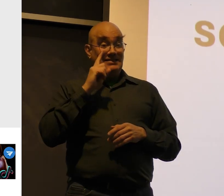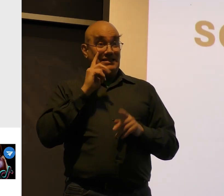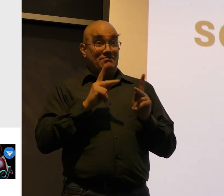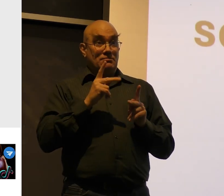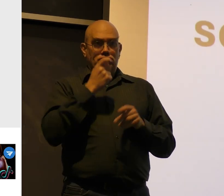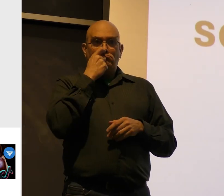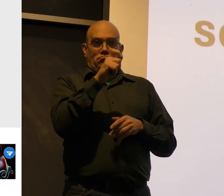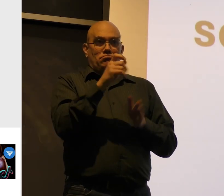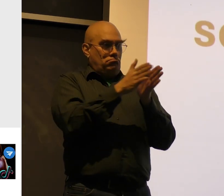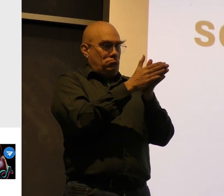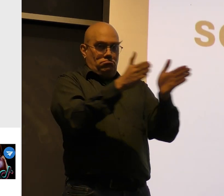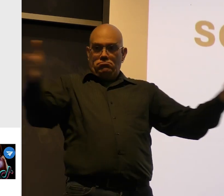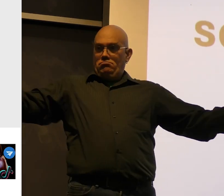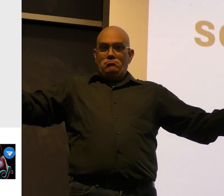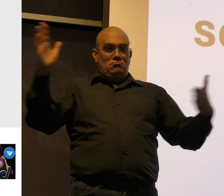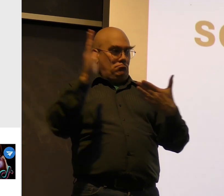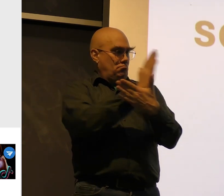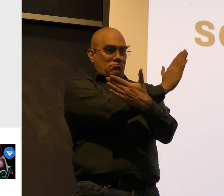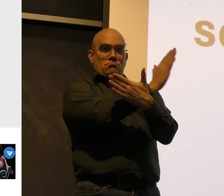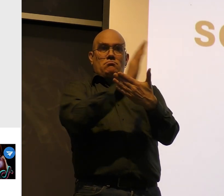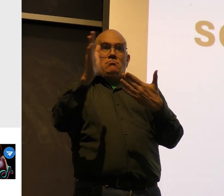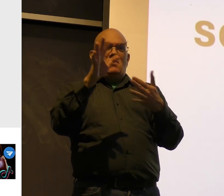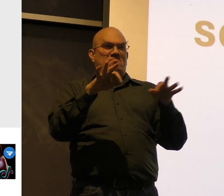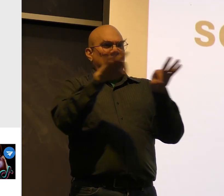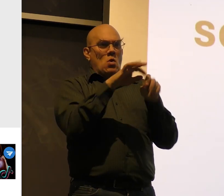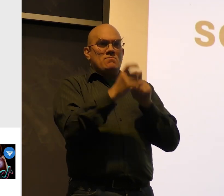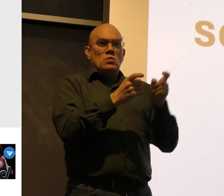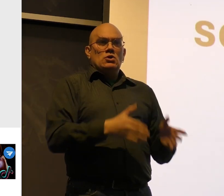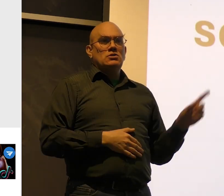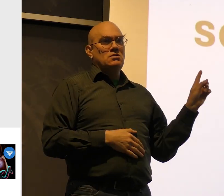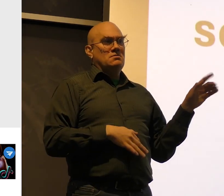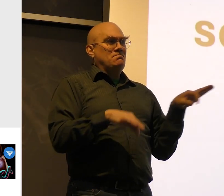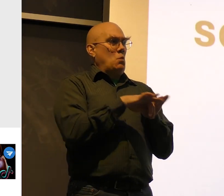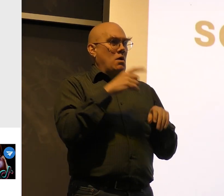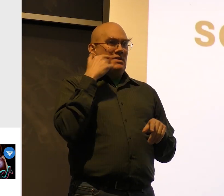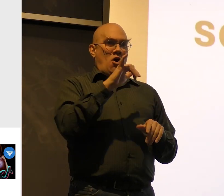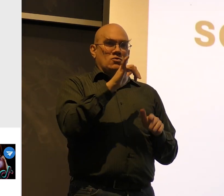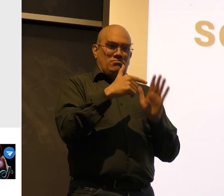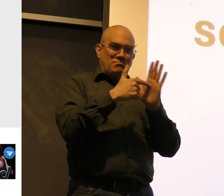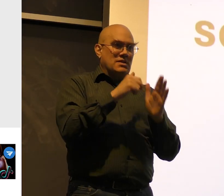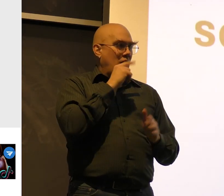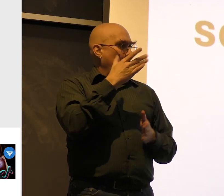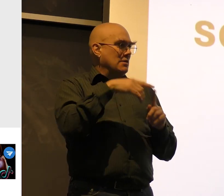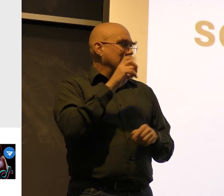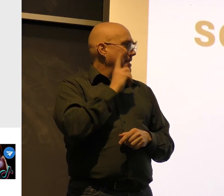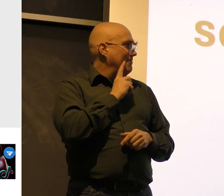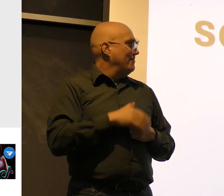one way that I feel that deaf people exist along this continuum, they are such important contributors to